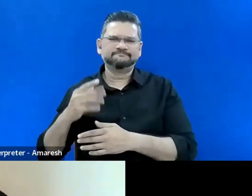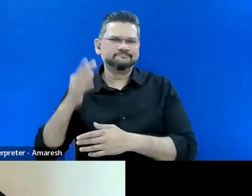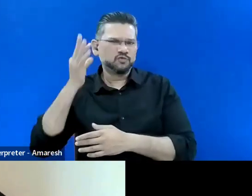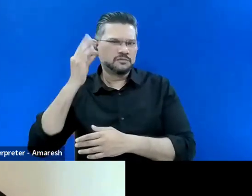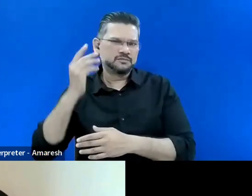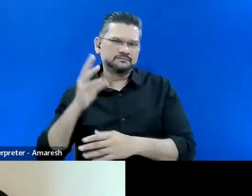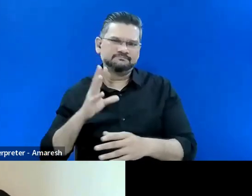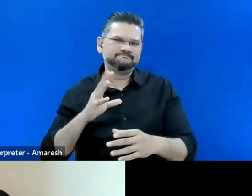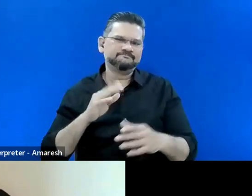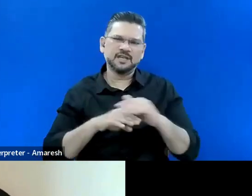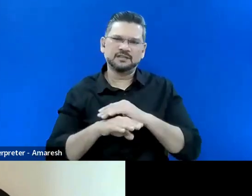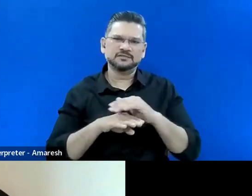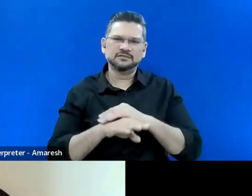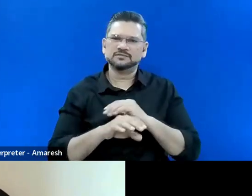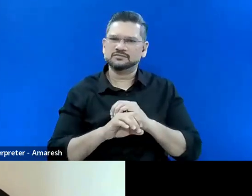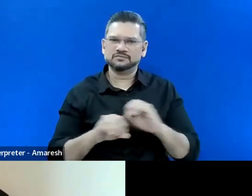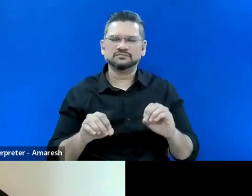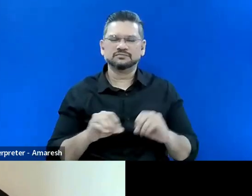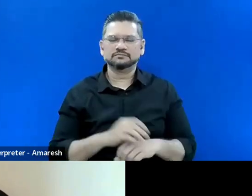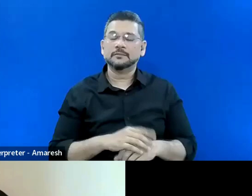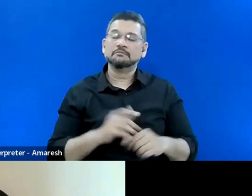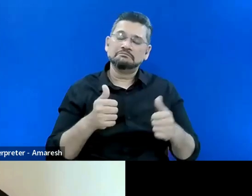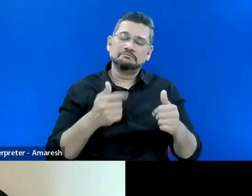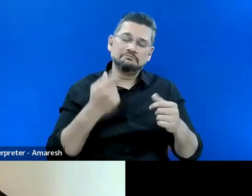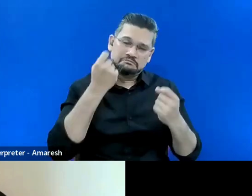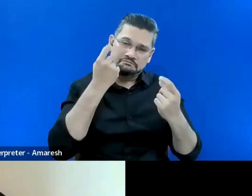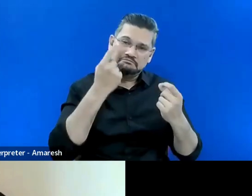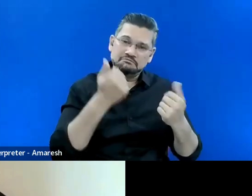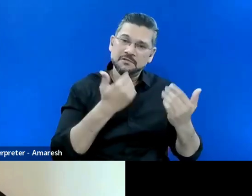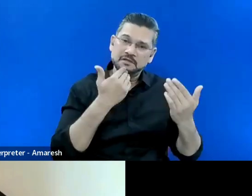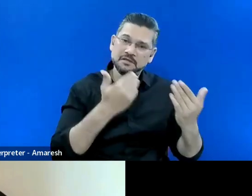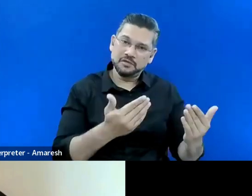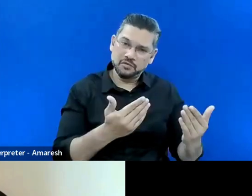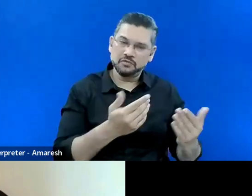and the all of your suggestions are well taken with us.